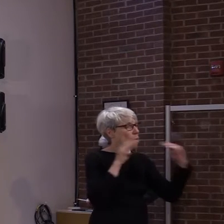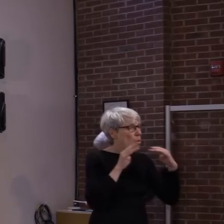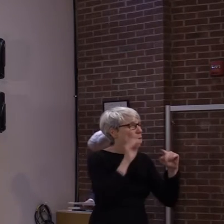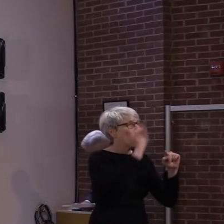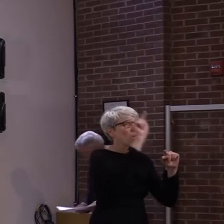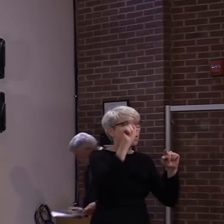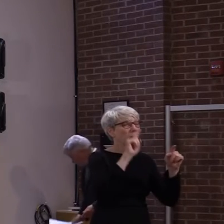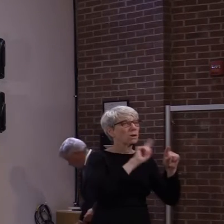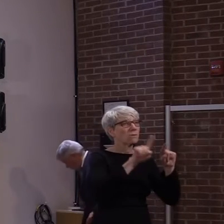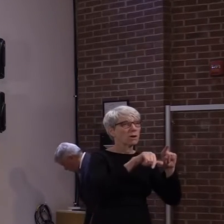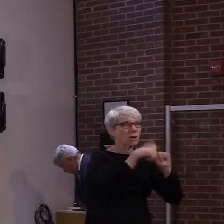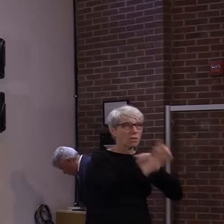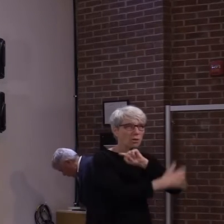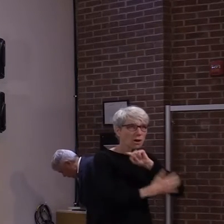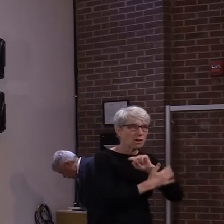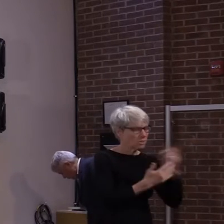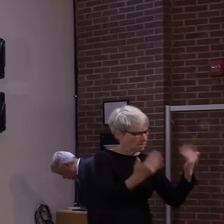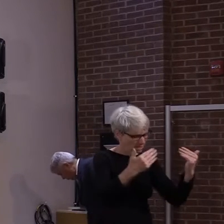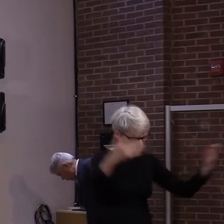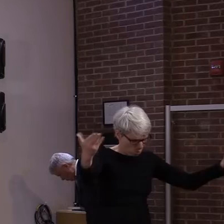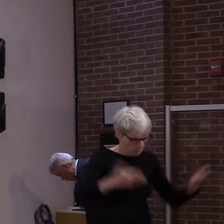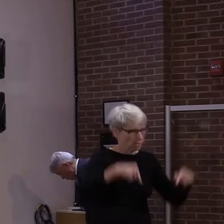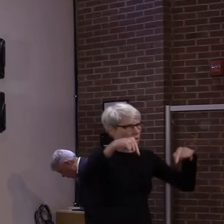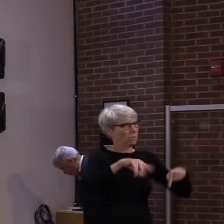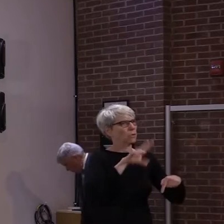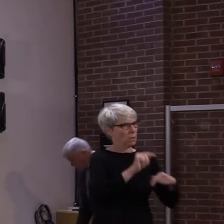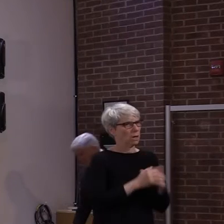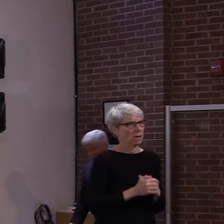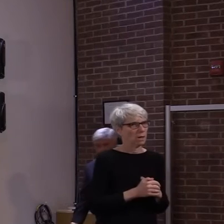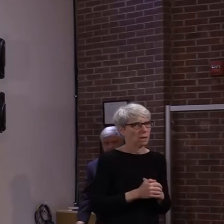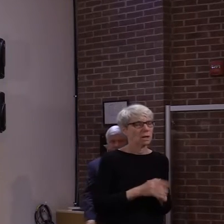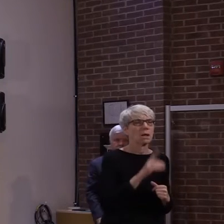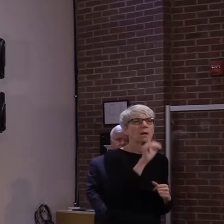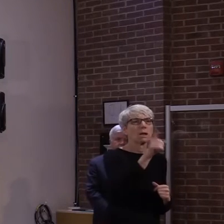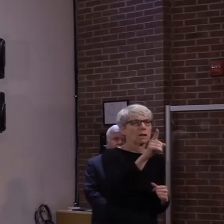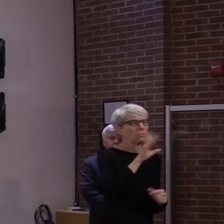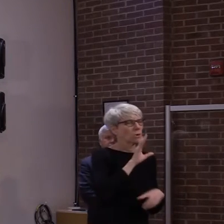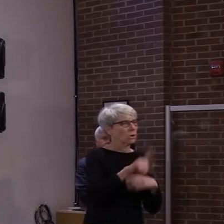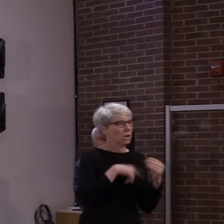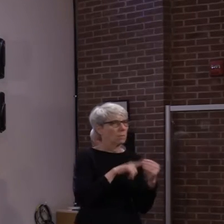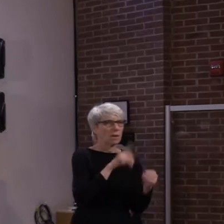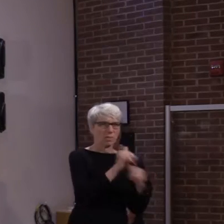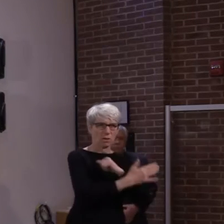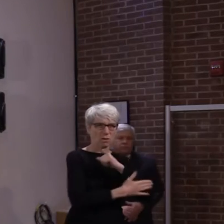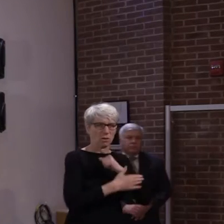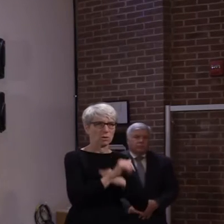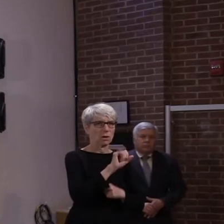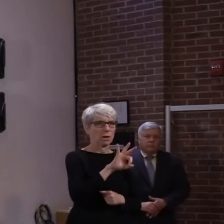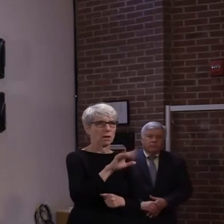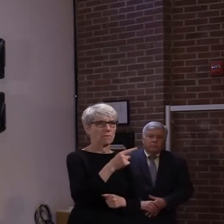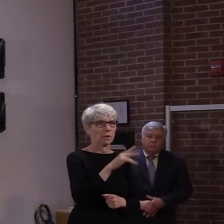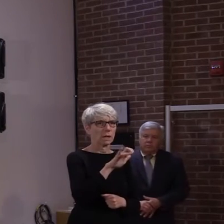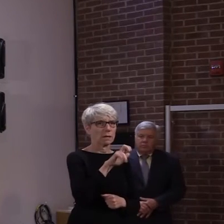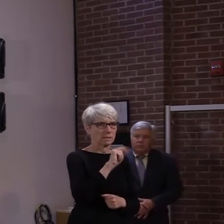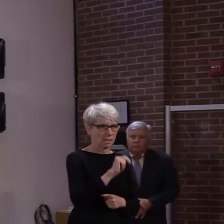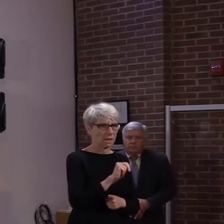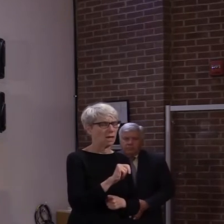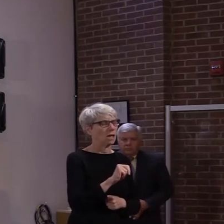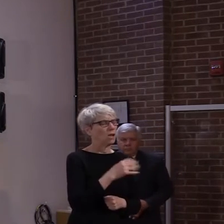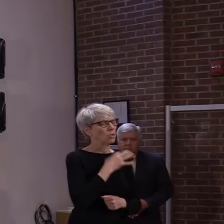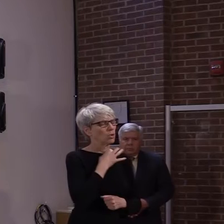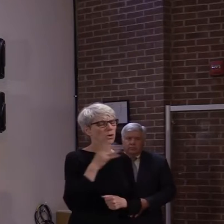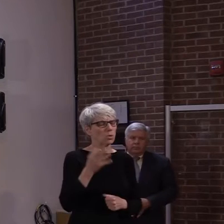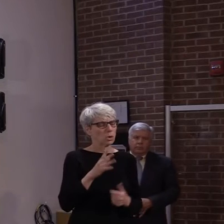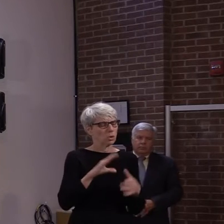countries. Given the situation in Afghanistan, what's your message to the Blue Star and Gold Star families here in